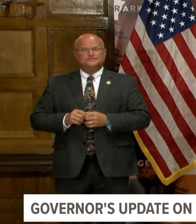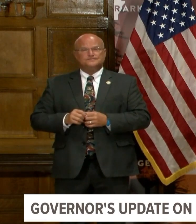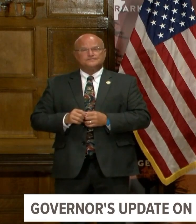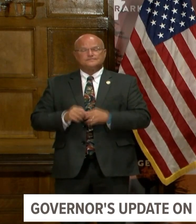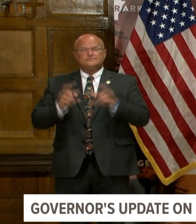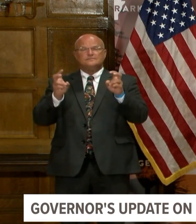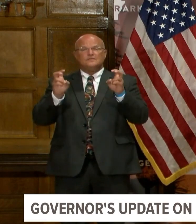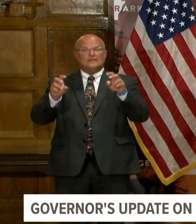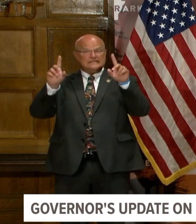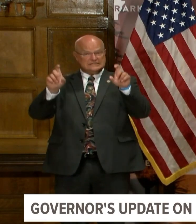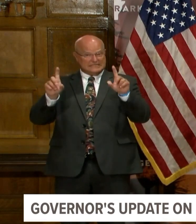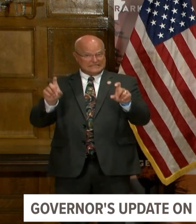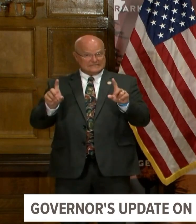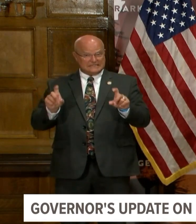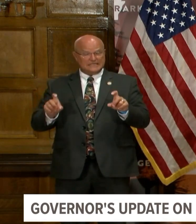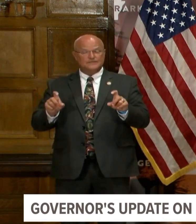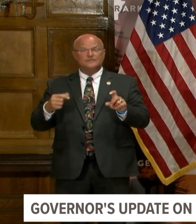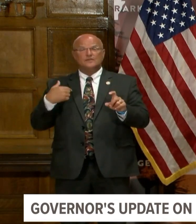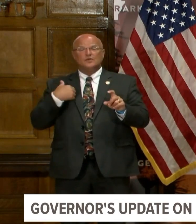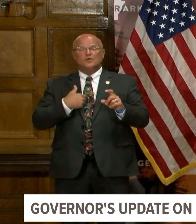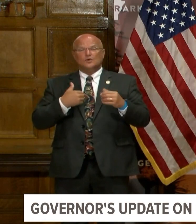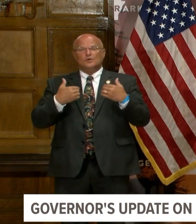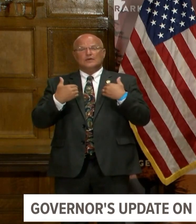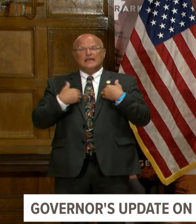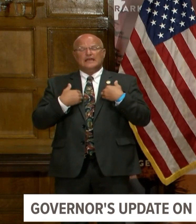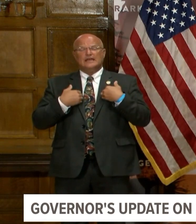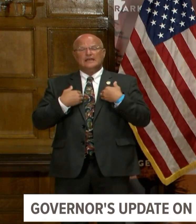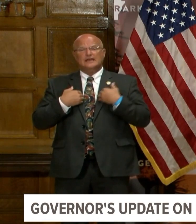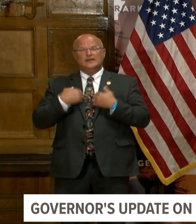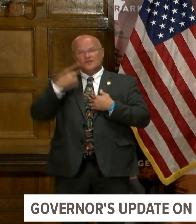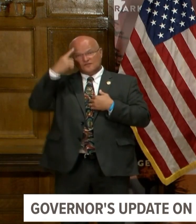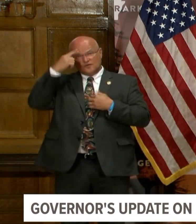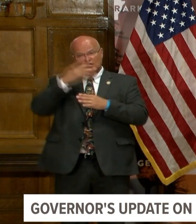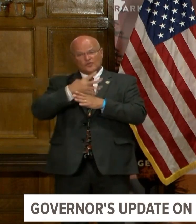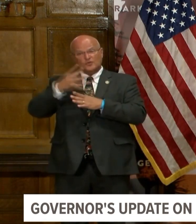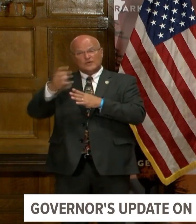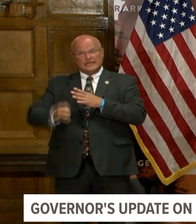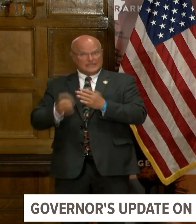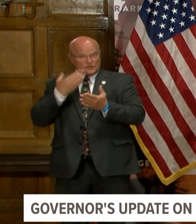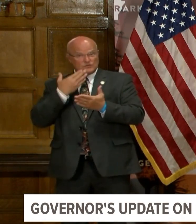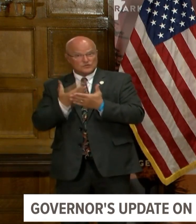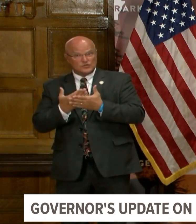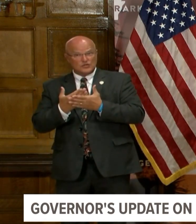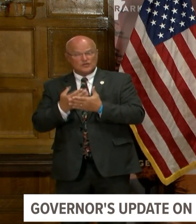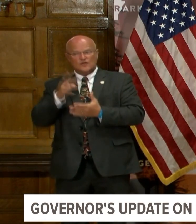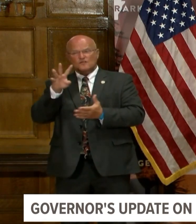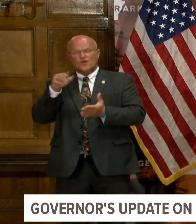In terms of testing, we had for the weekend, it was good. It was